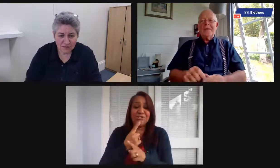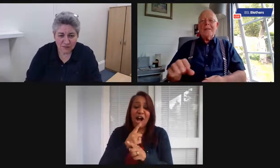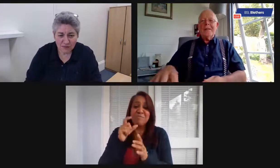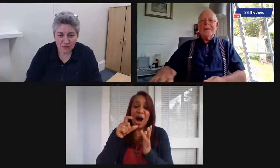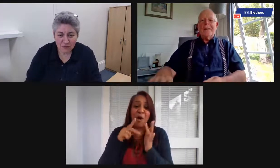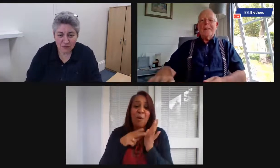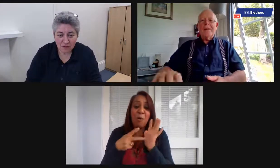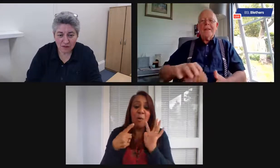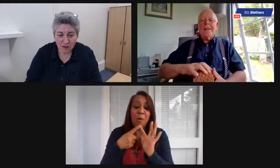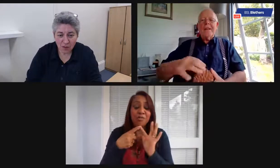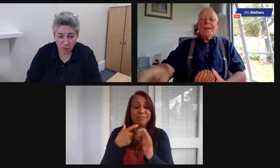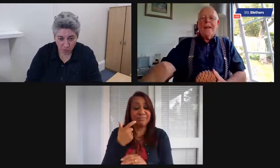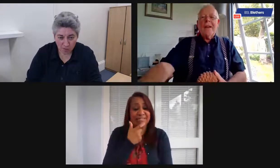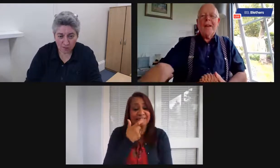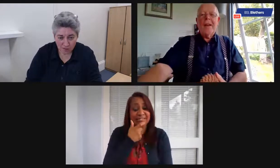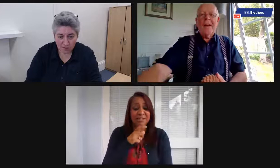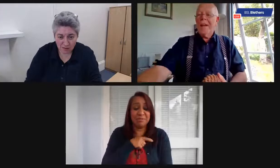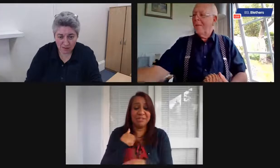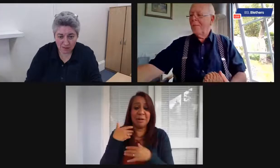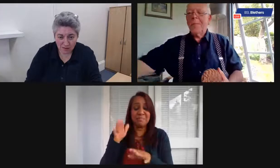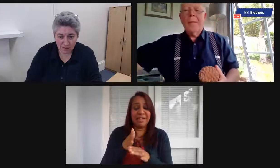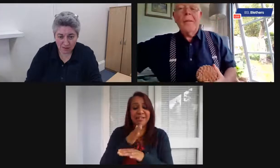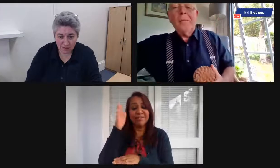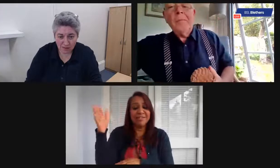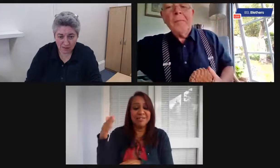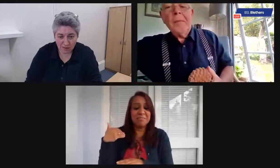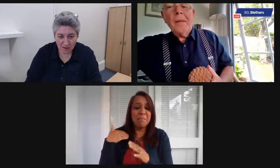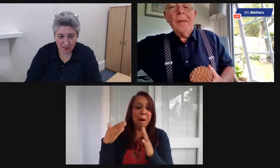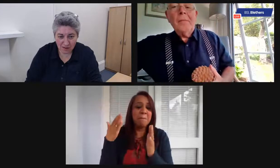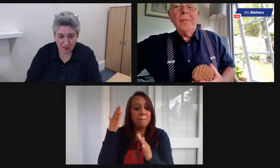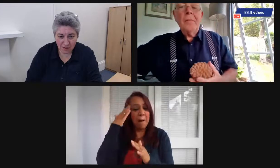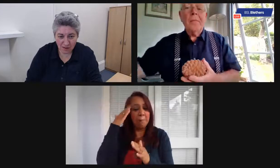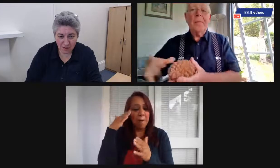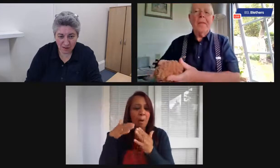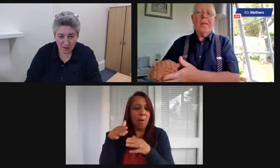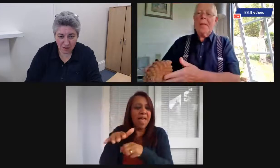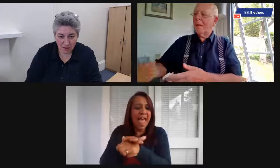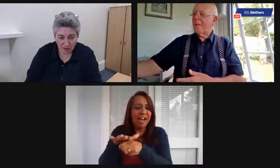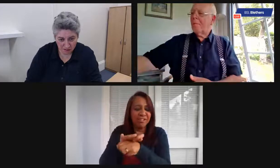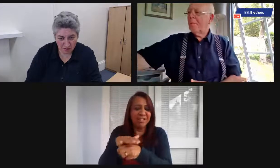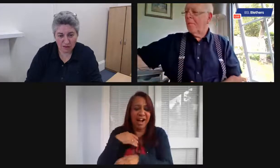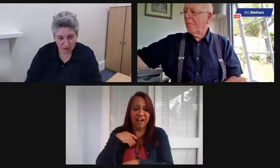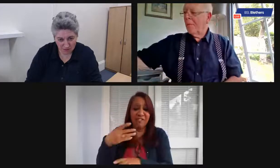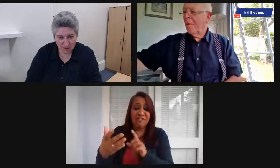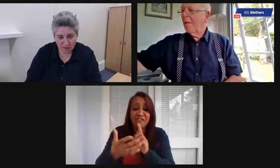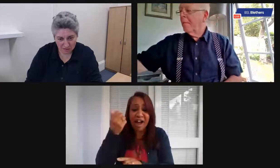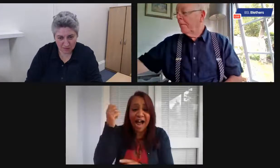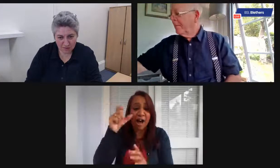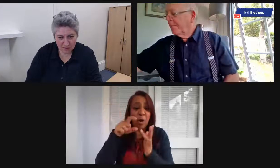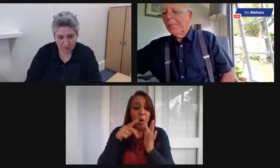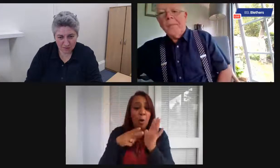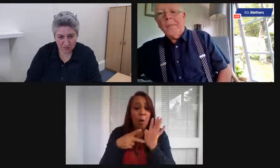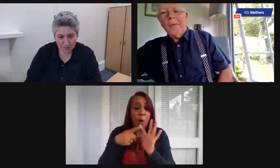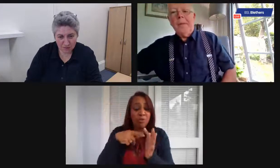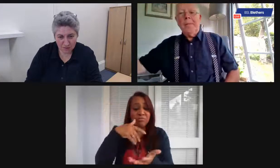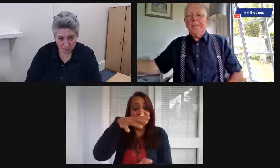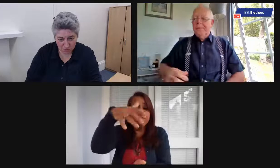something in? See, when you're talking about cone, I've got a funny story. I can remember it was my mum's local area, and we